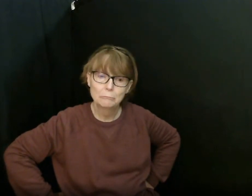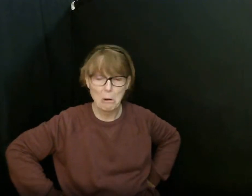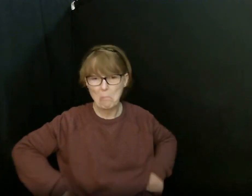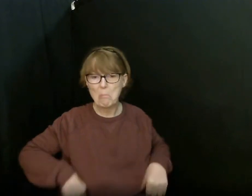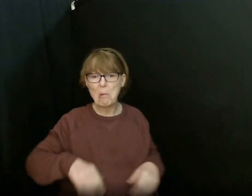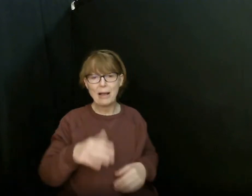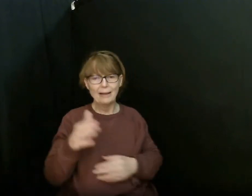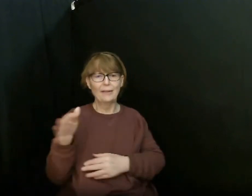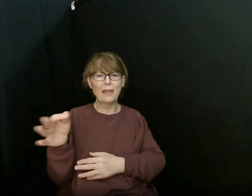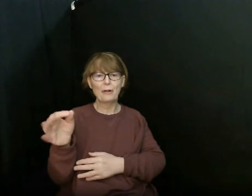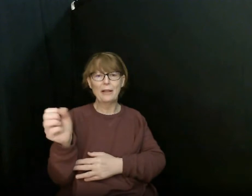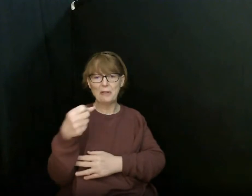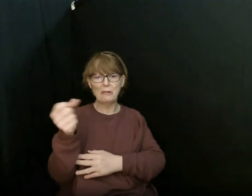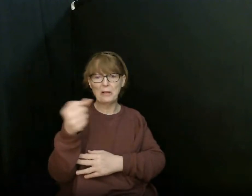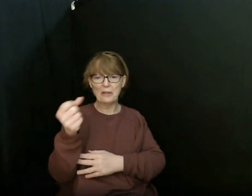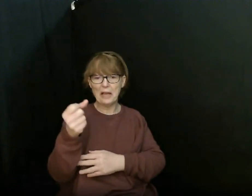Okay. Sutherland's Lake.